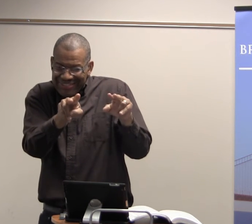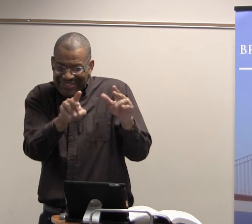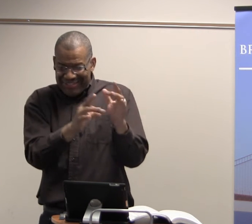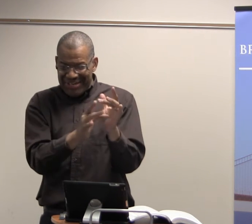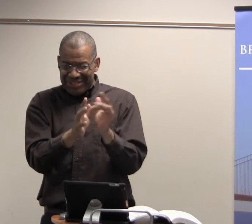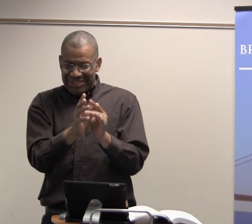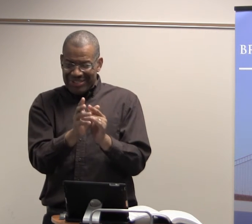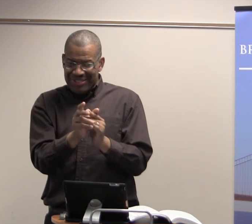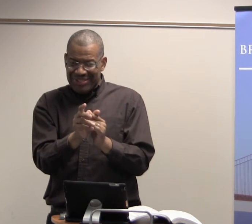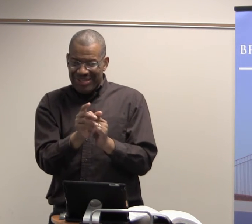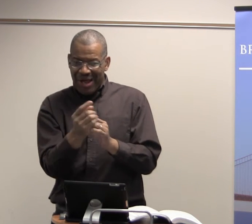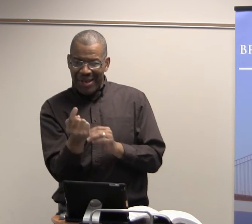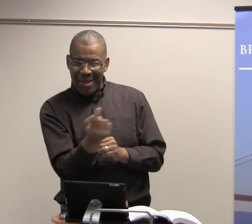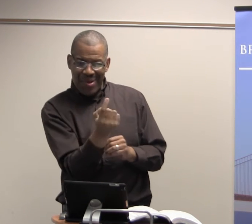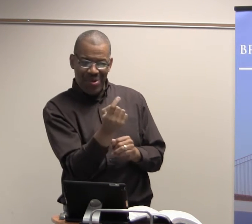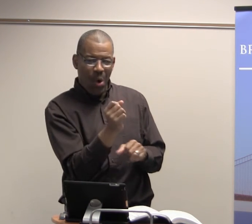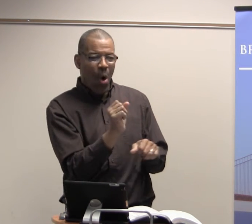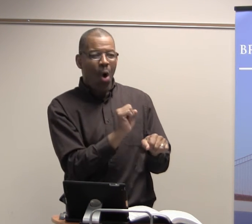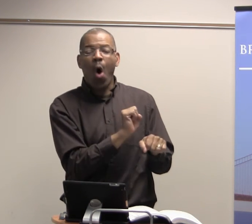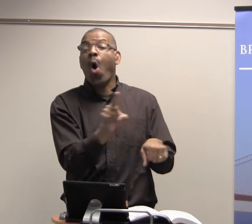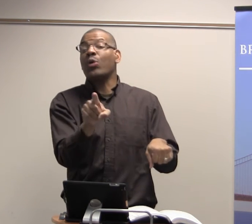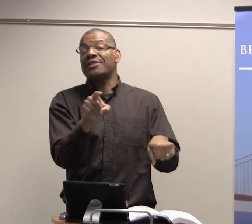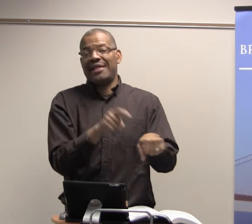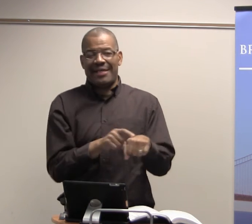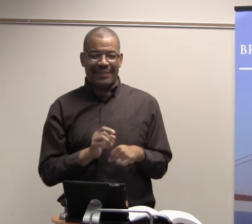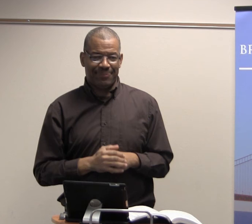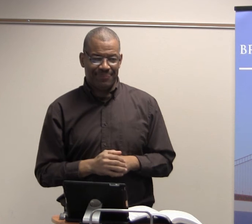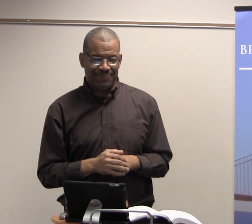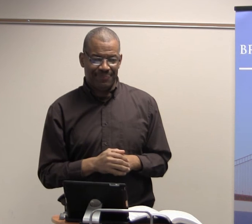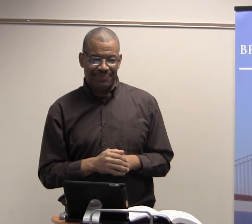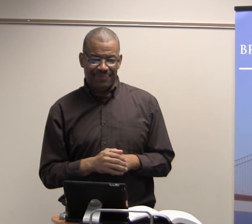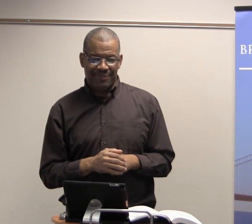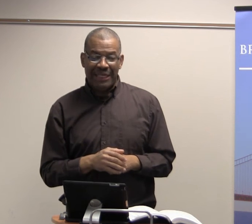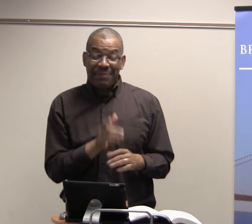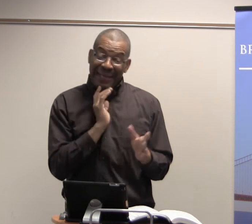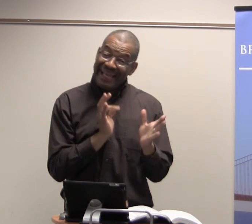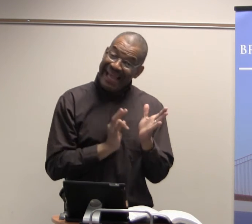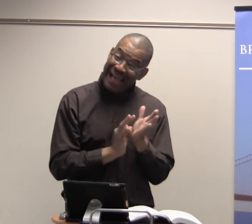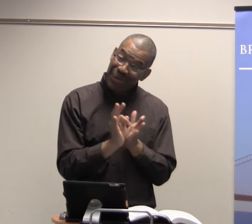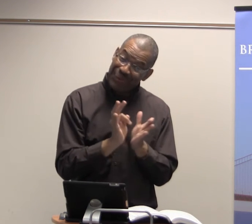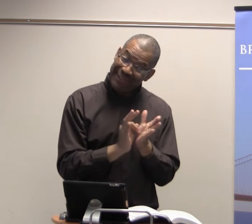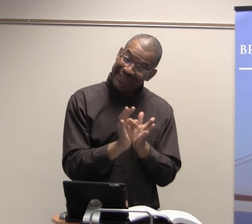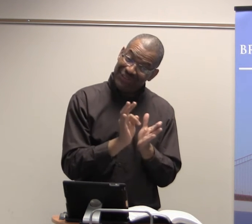the Jesus around hometown. He be counting.